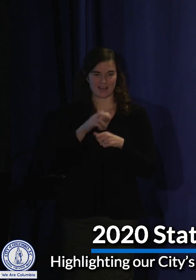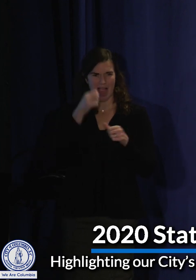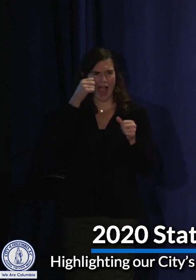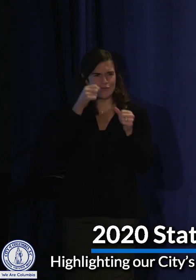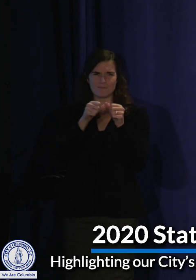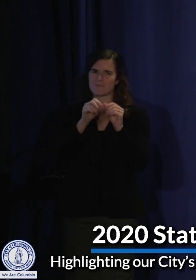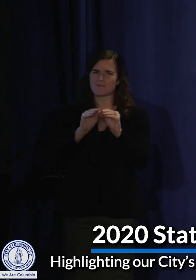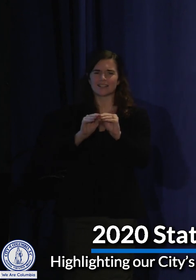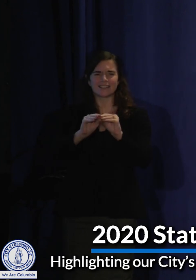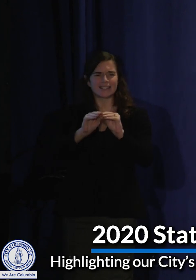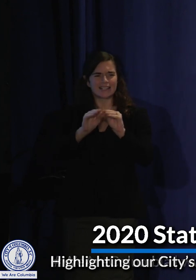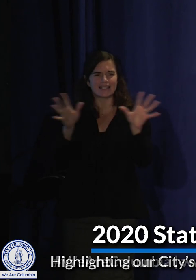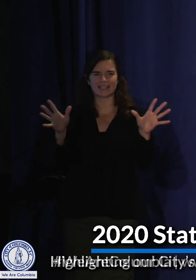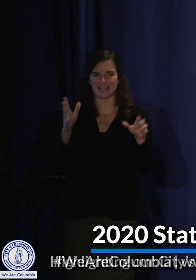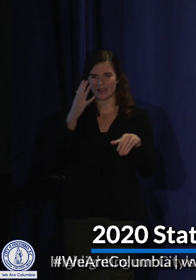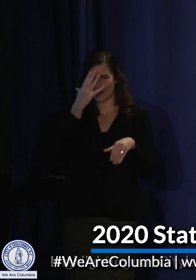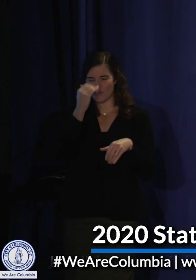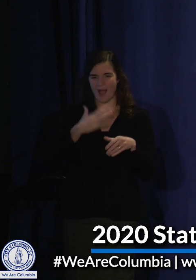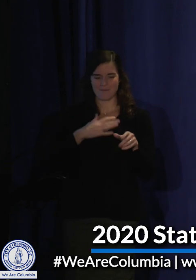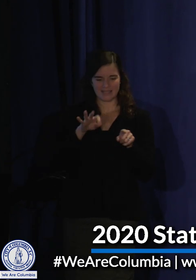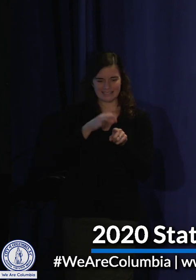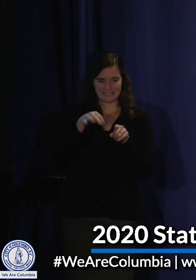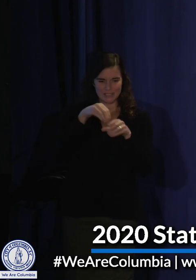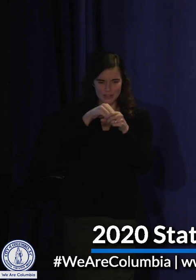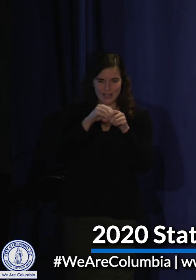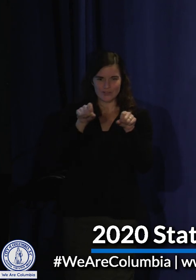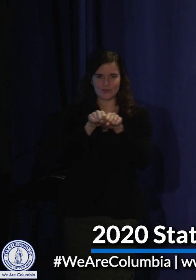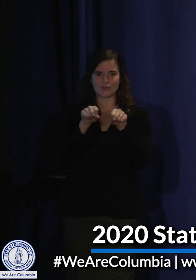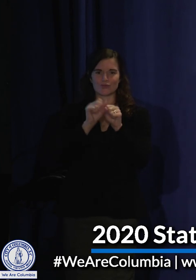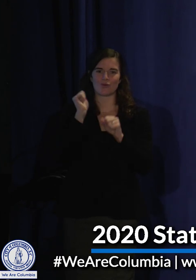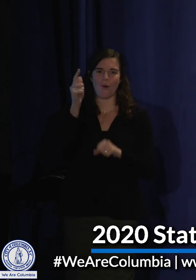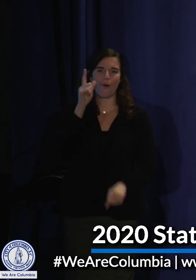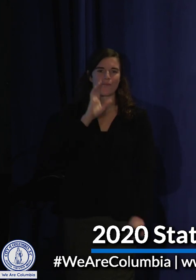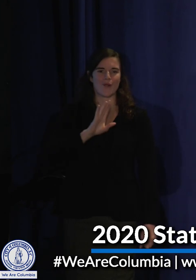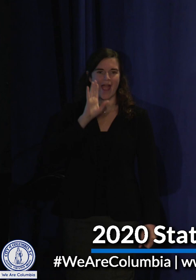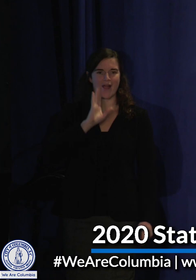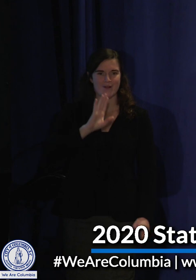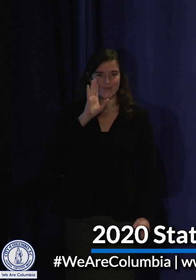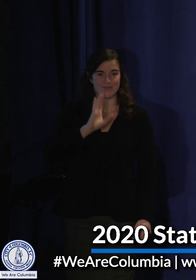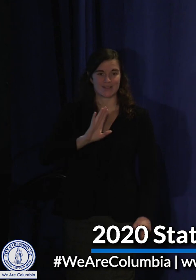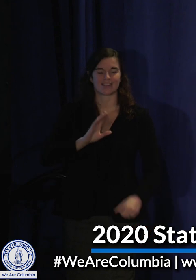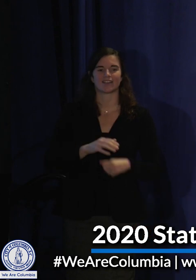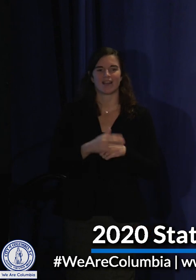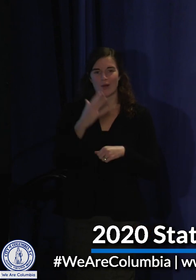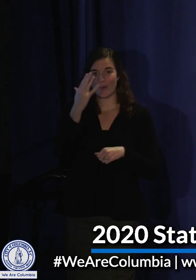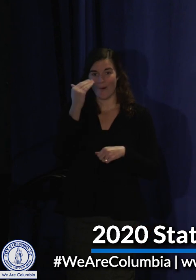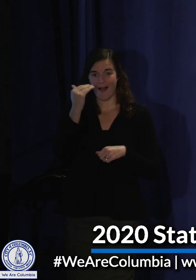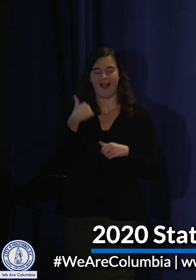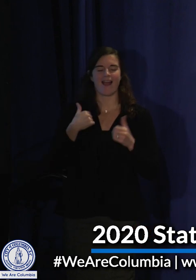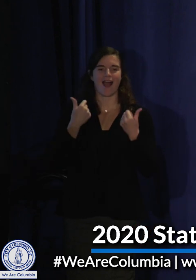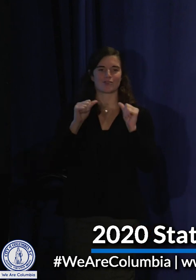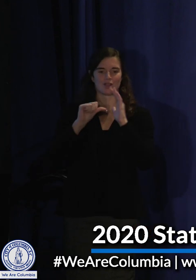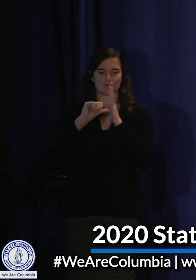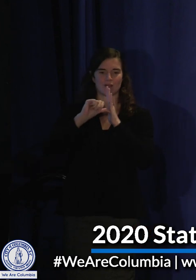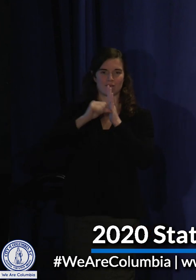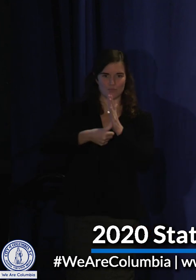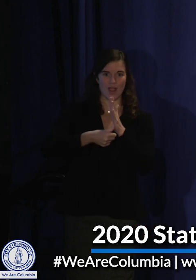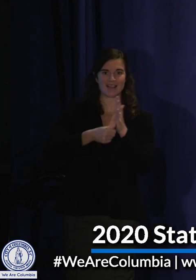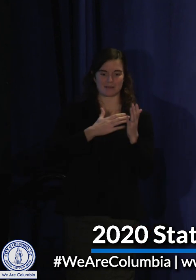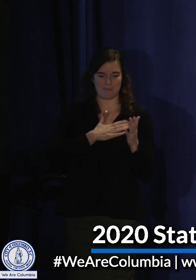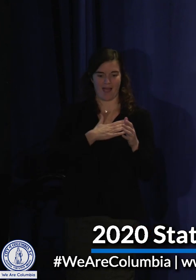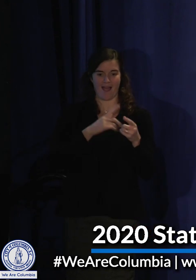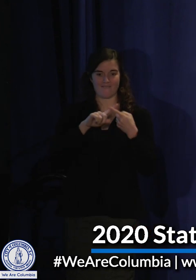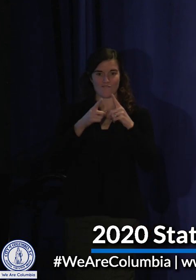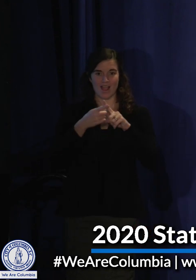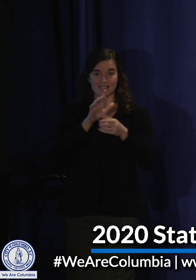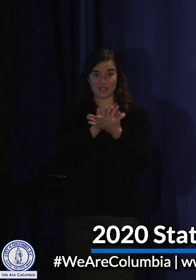because the stitching in them was all brown. It was brown because trying to impress my friends at school one day, I put Vaseline